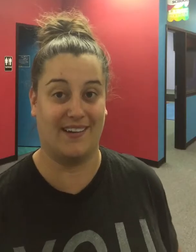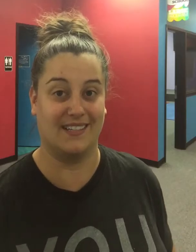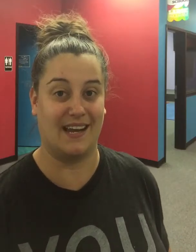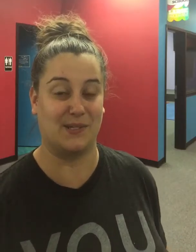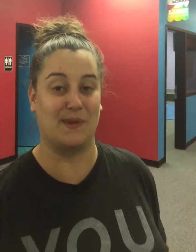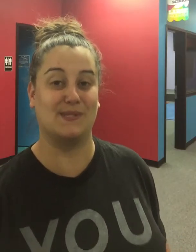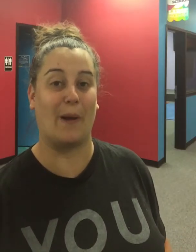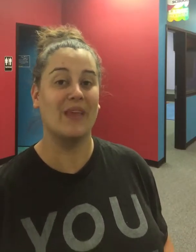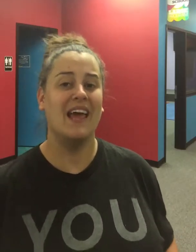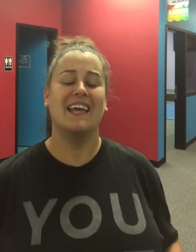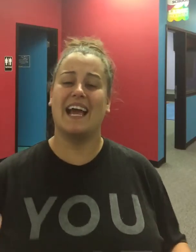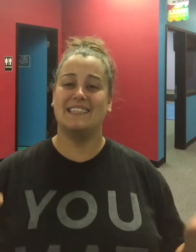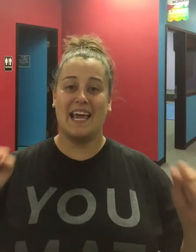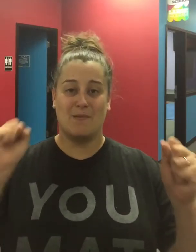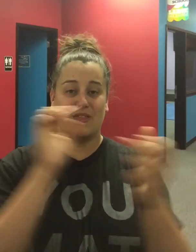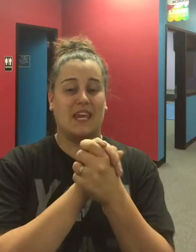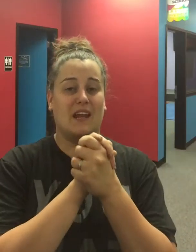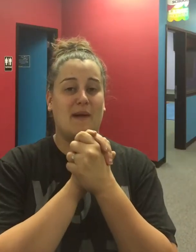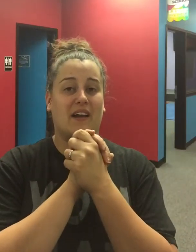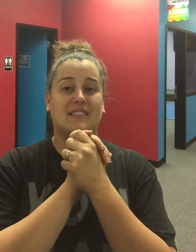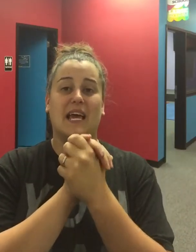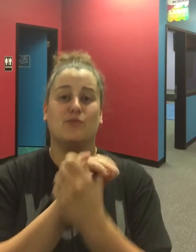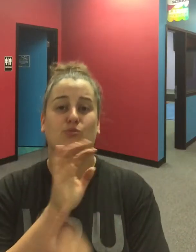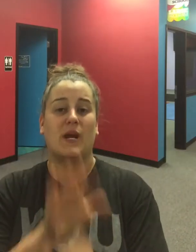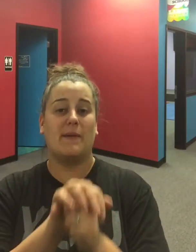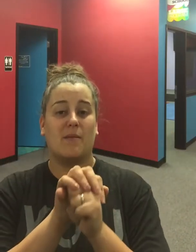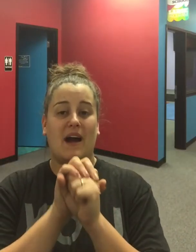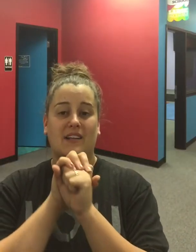this announcement. So guys, I am thinking about us, I am dreaming about us,